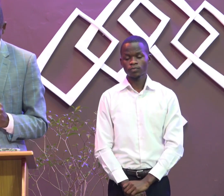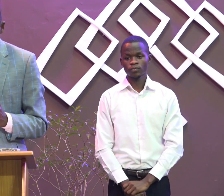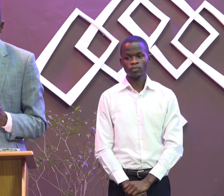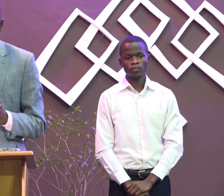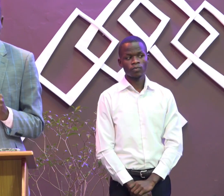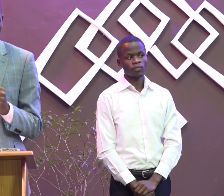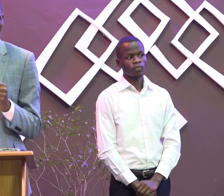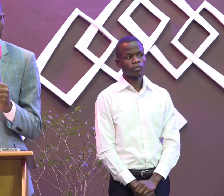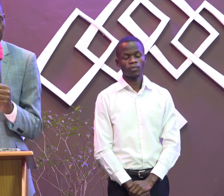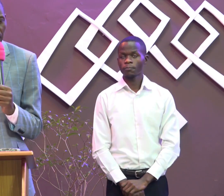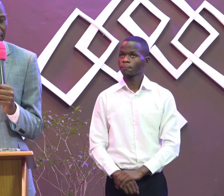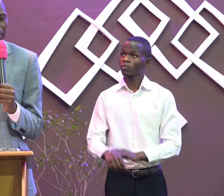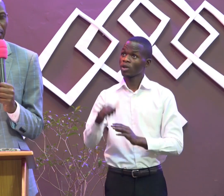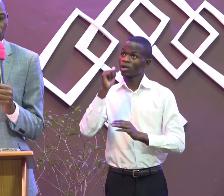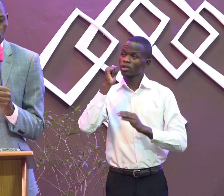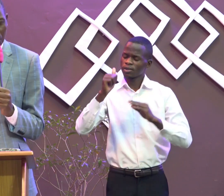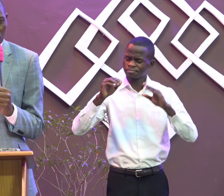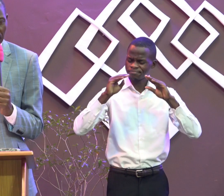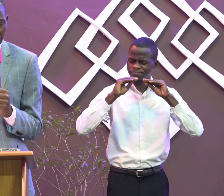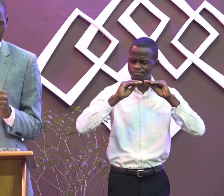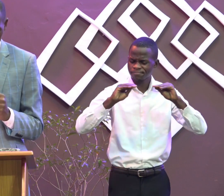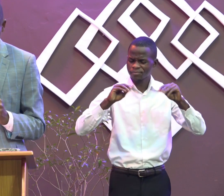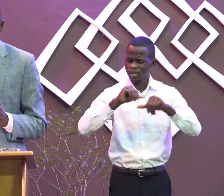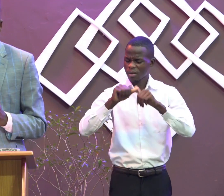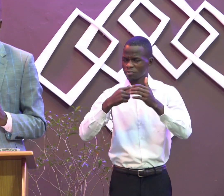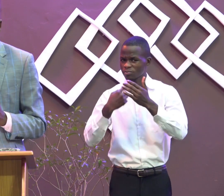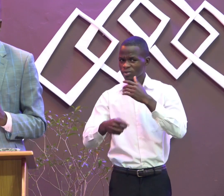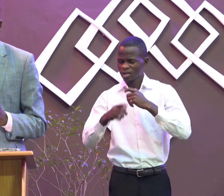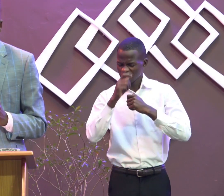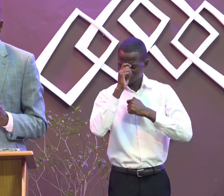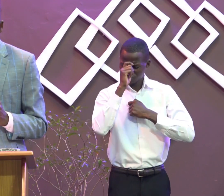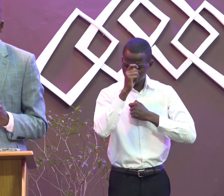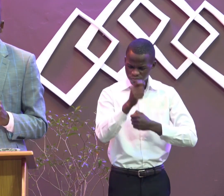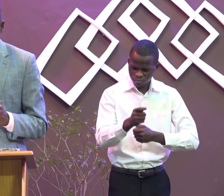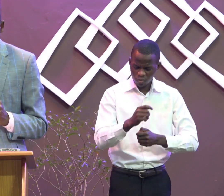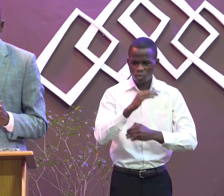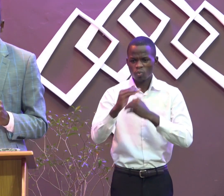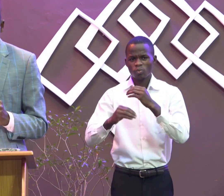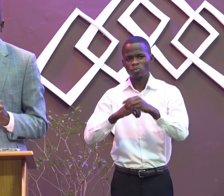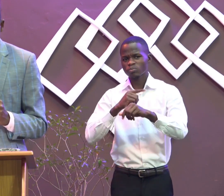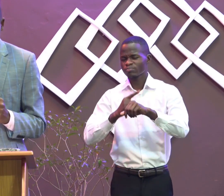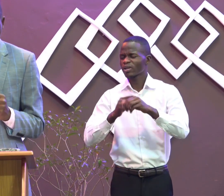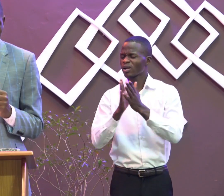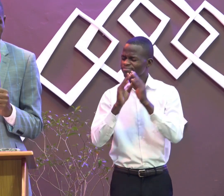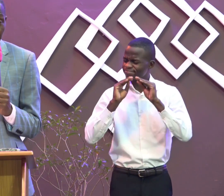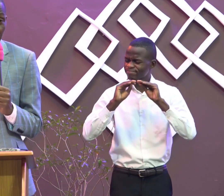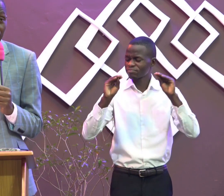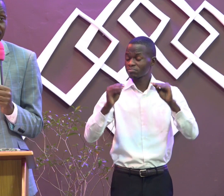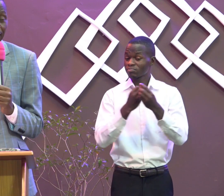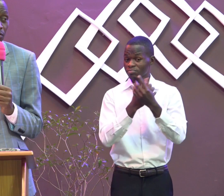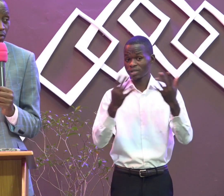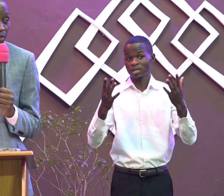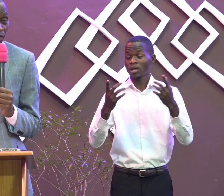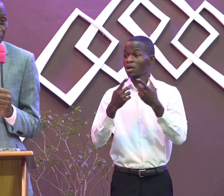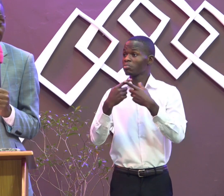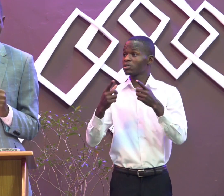us. Natusomesa obwetoowaze buli masomo gonna. He taught us about humility and so many other teachings. Naye nga tetumanyi